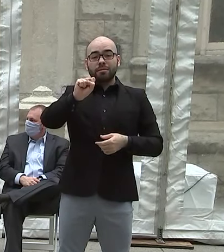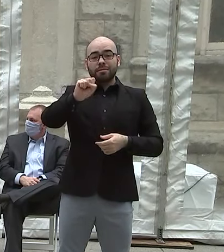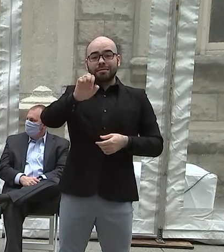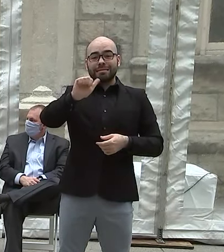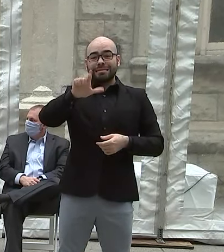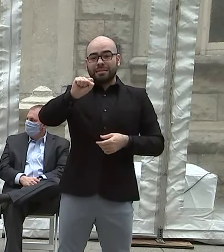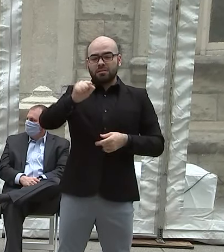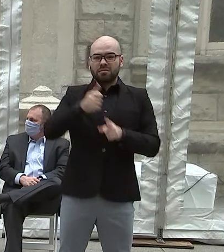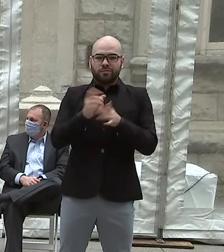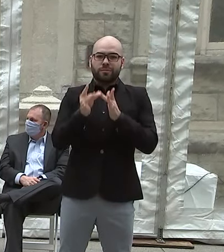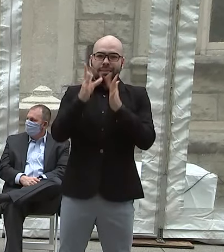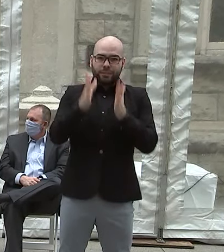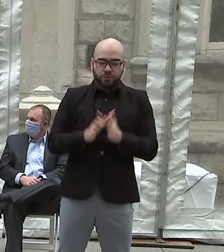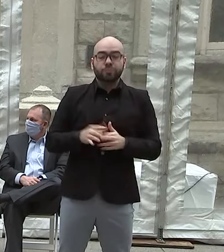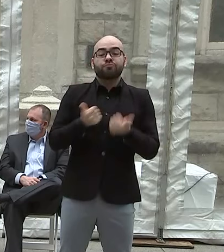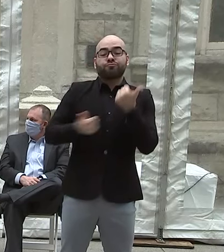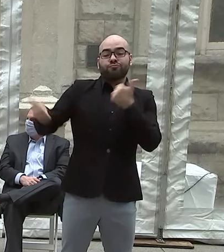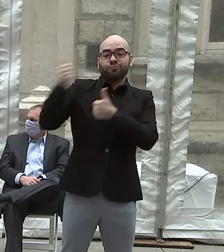Grow Greater Englewood.